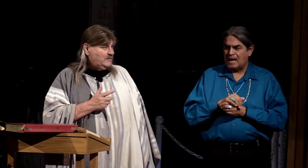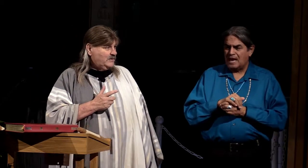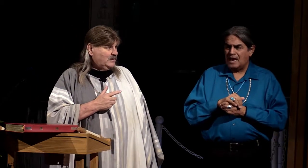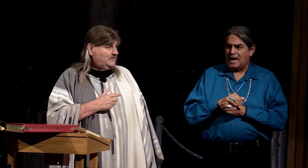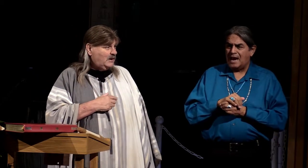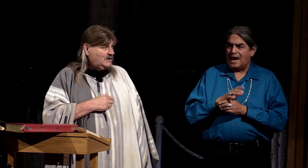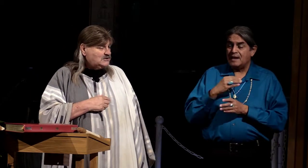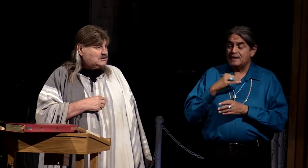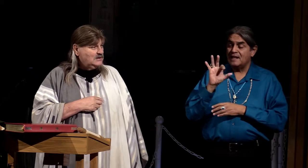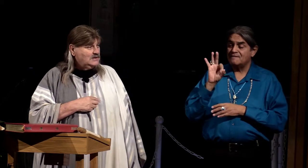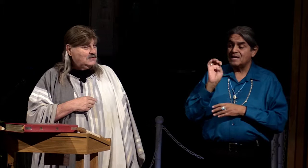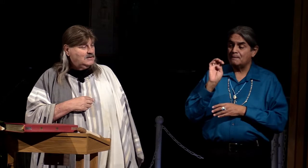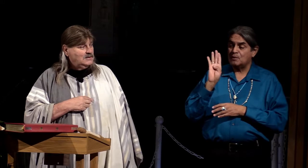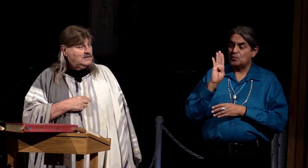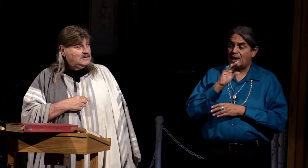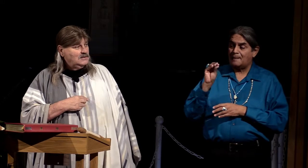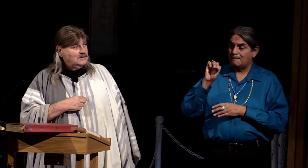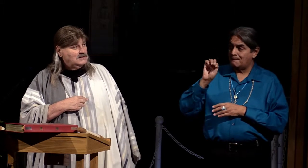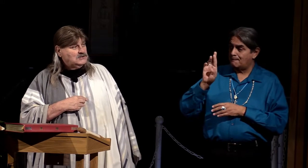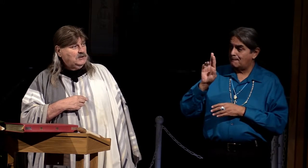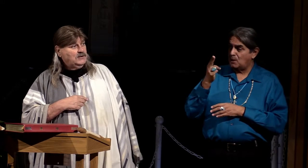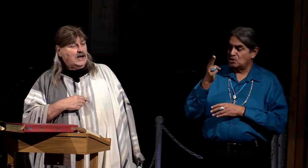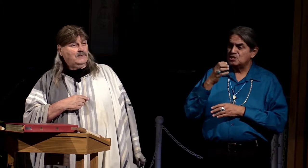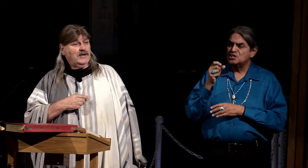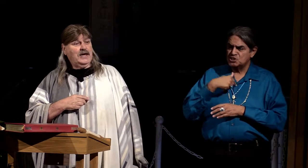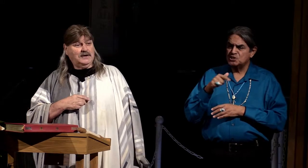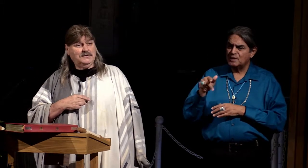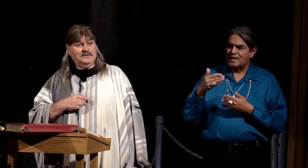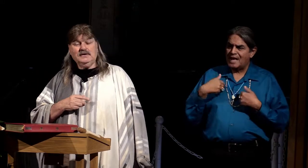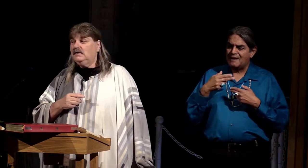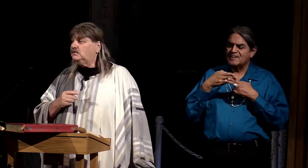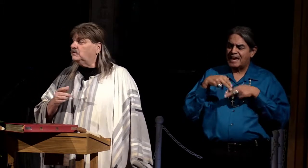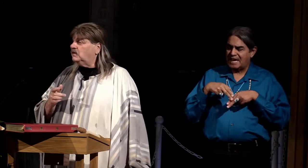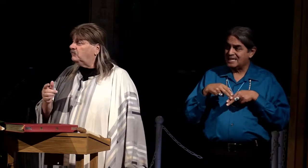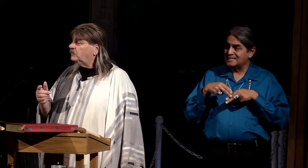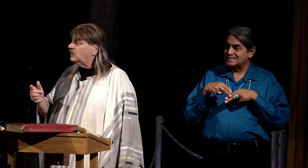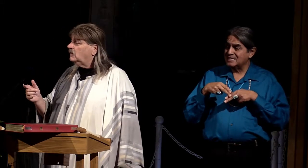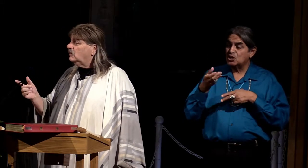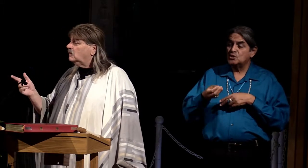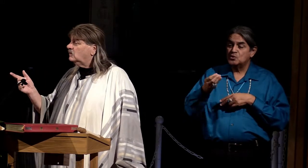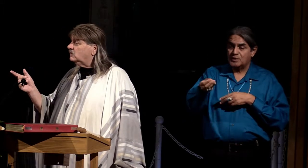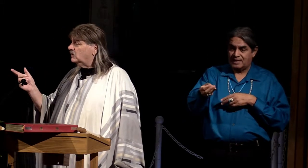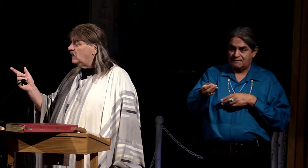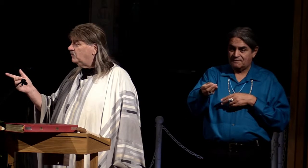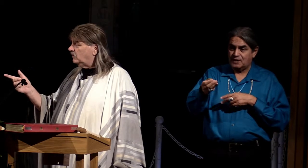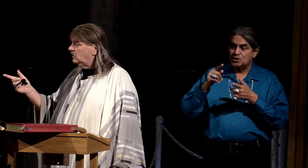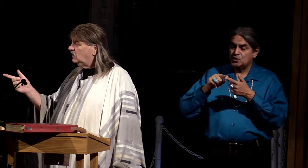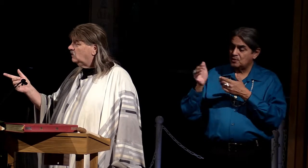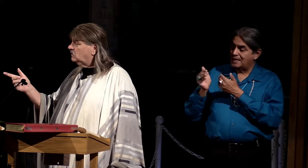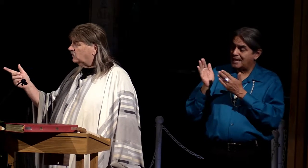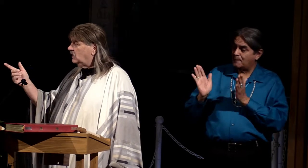And in February and March, she would have eggs to give to the